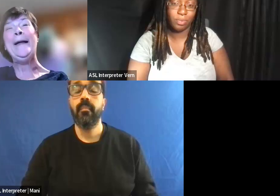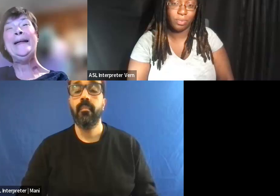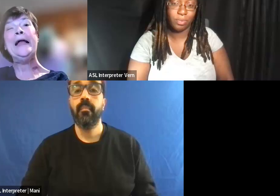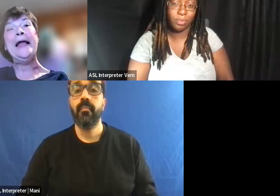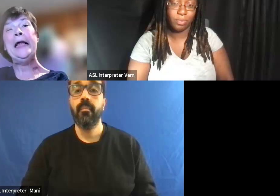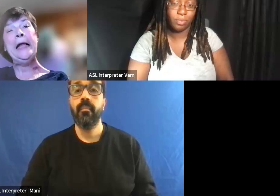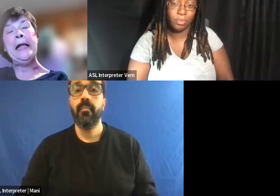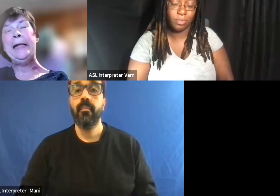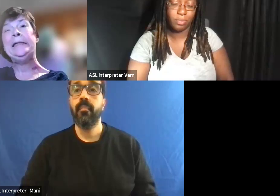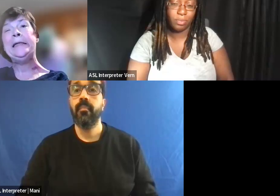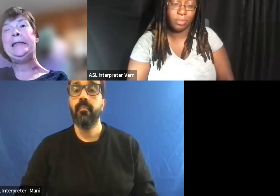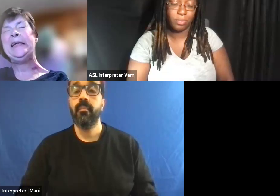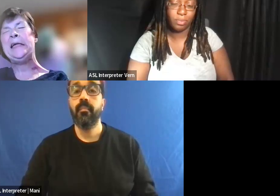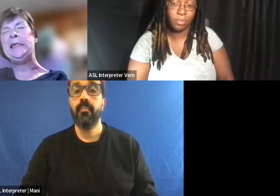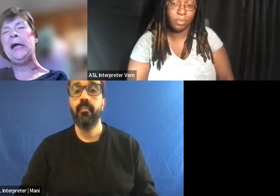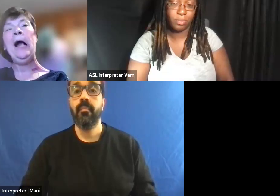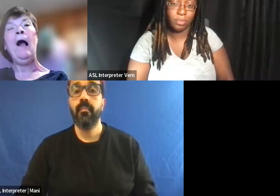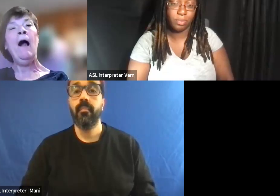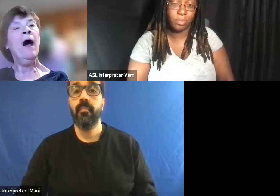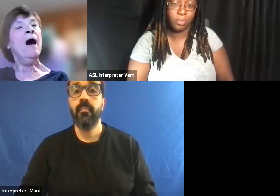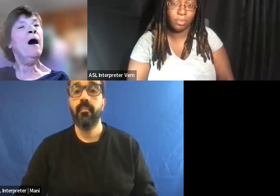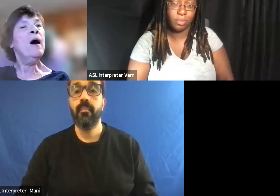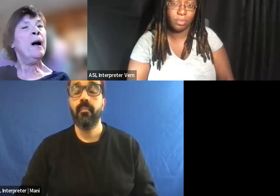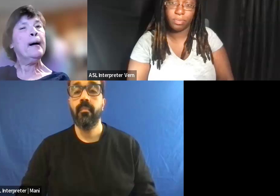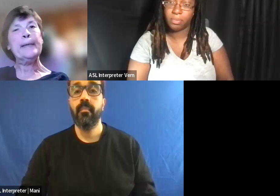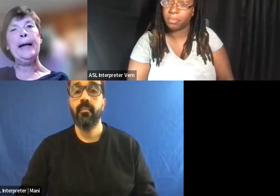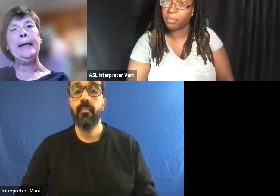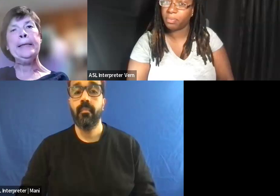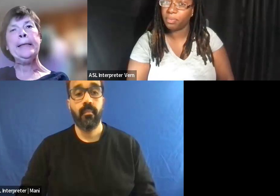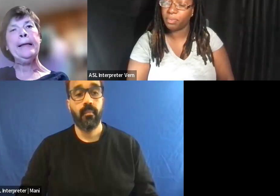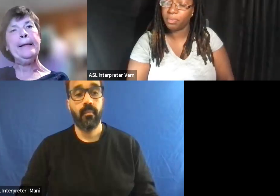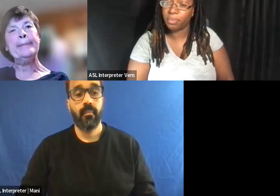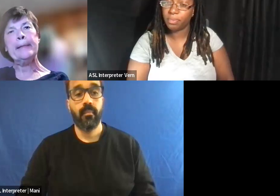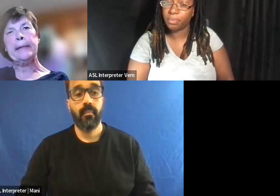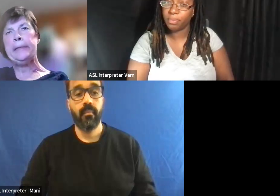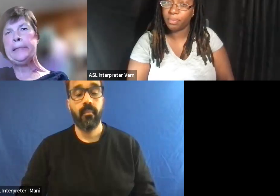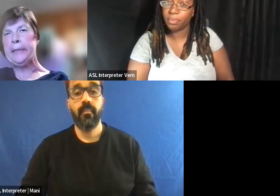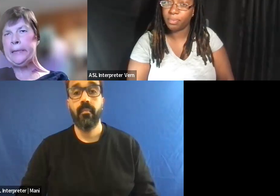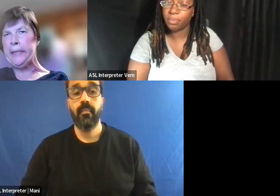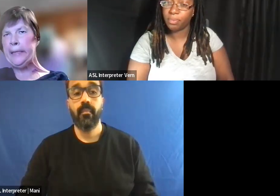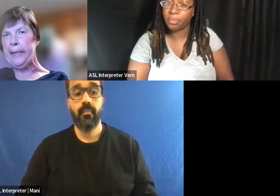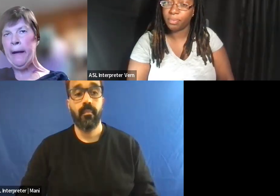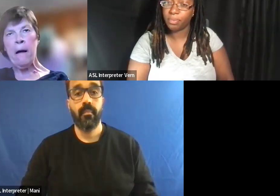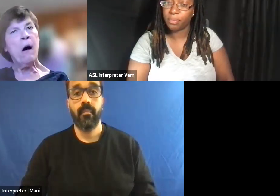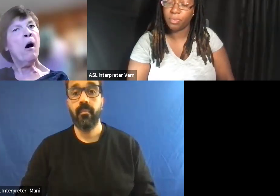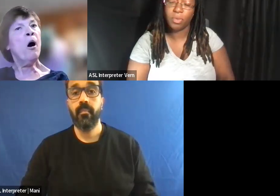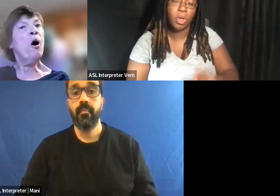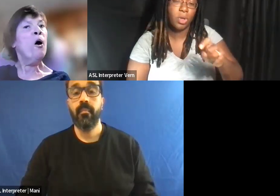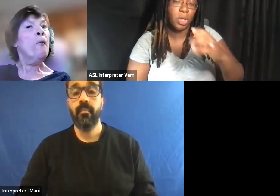what is decision and what is the board